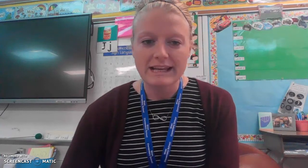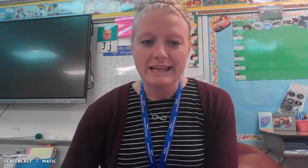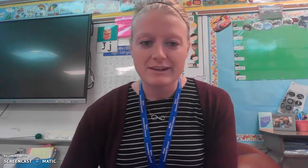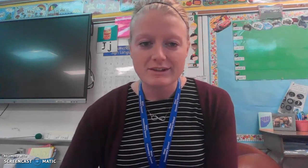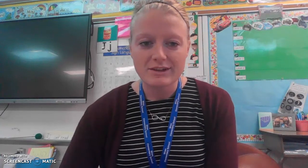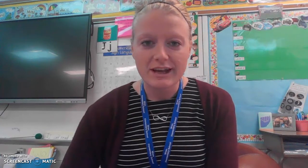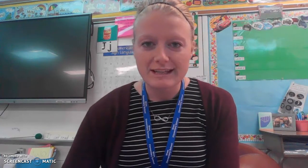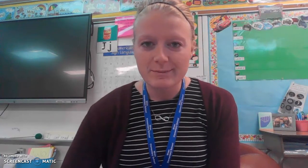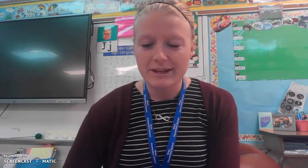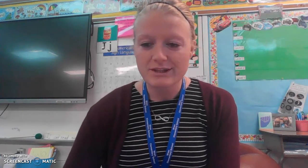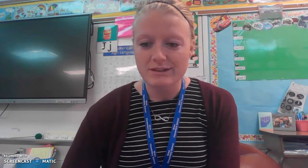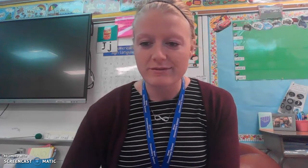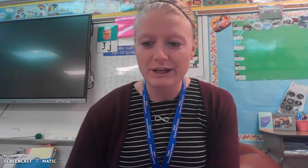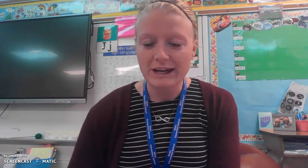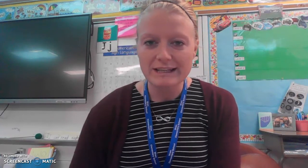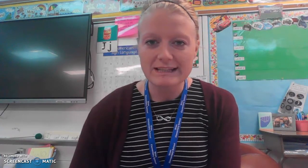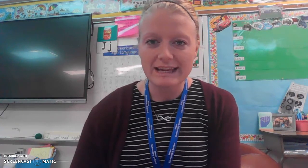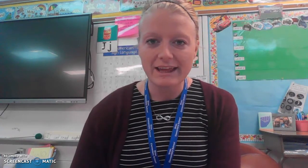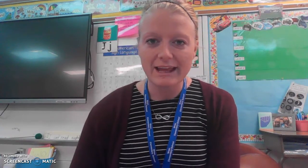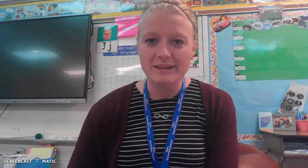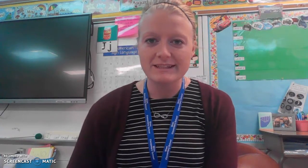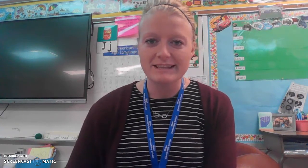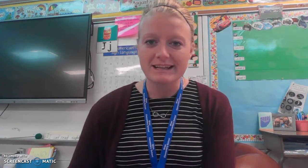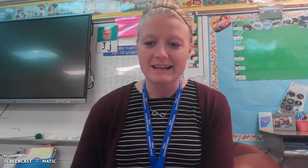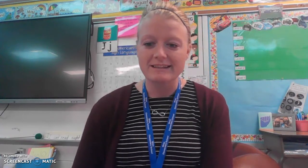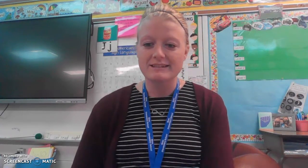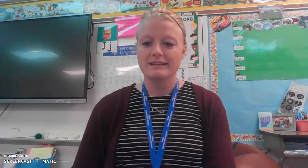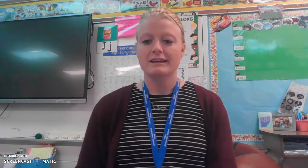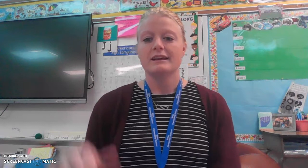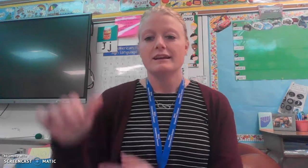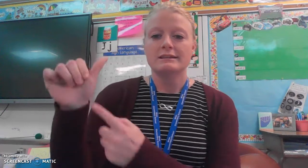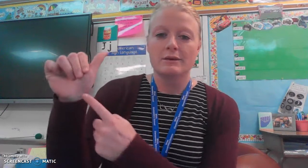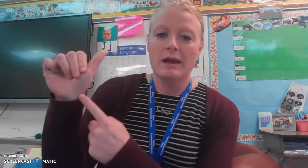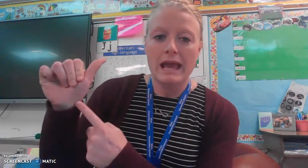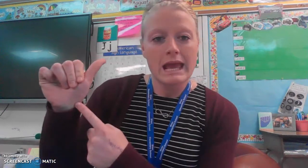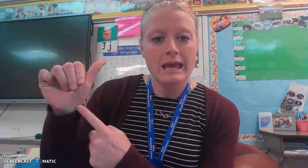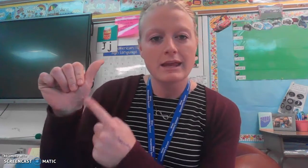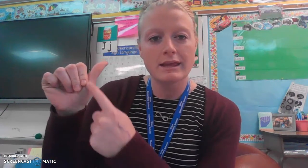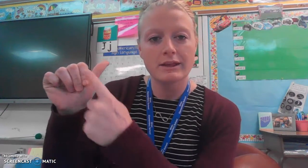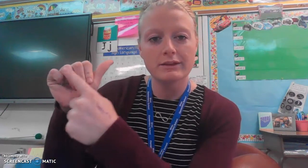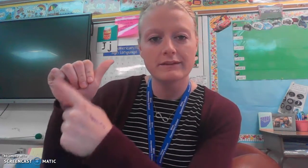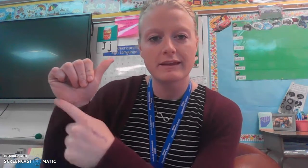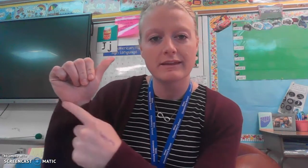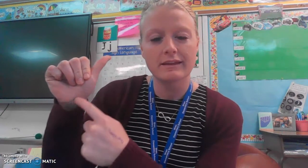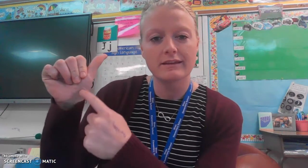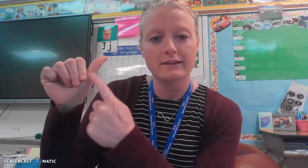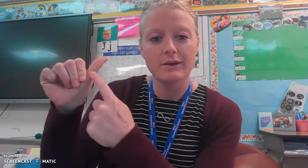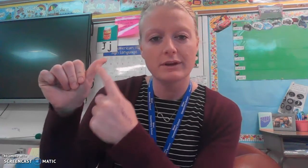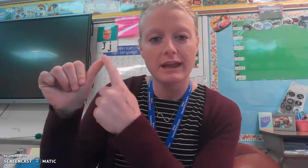Alrighty, here's your explanation for your SEL ABC signs. So A looks like the